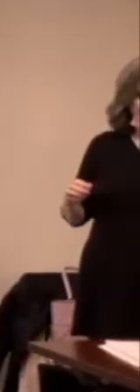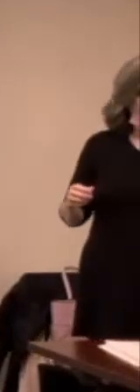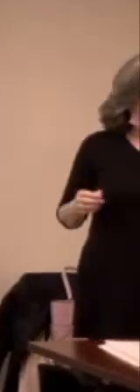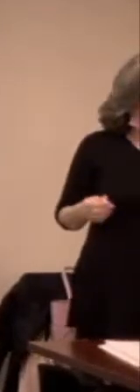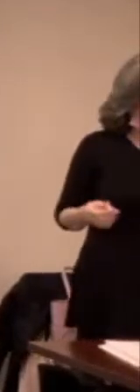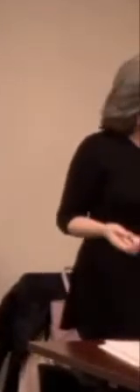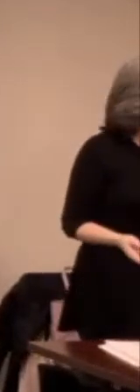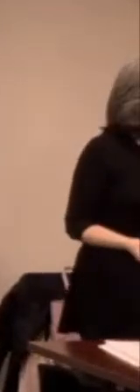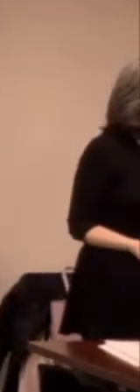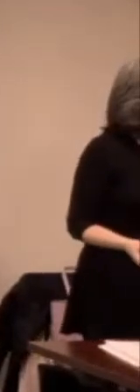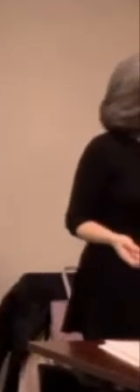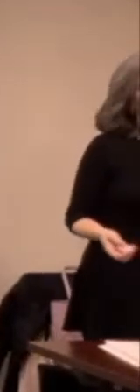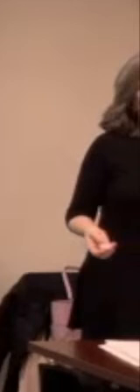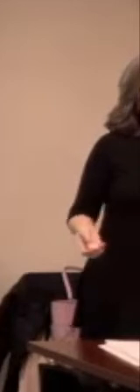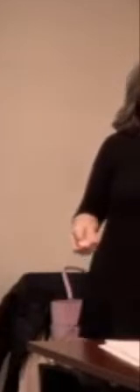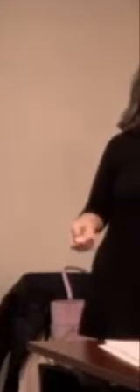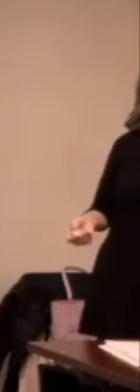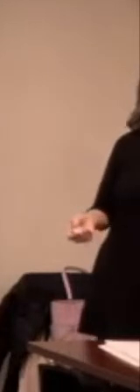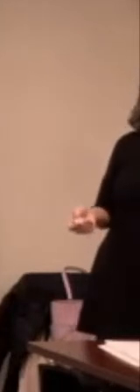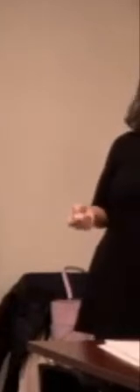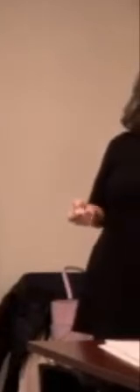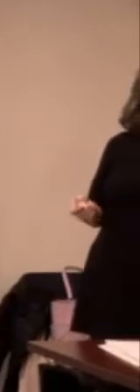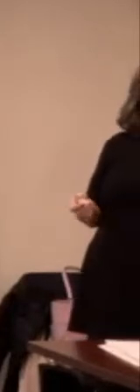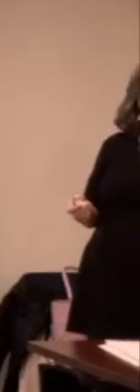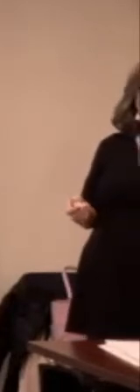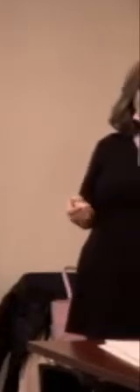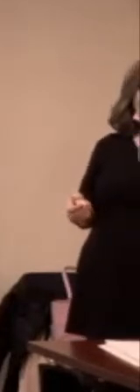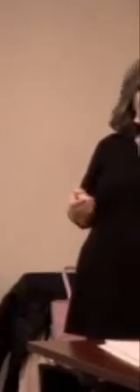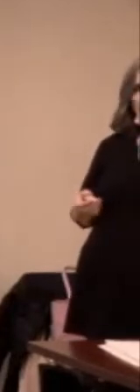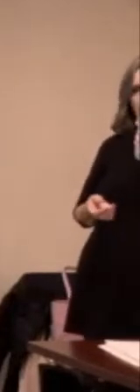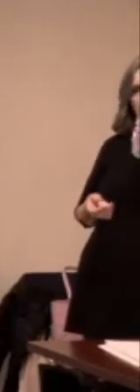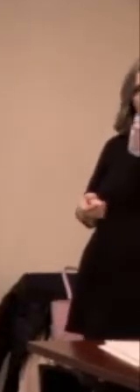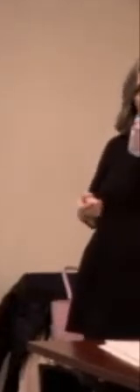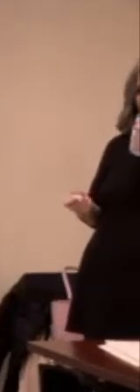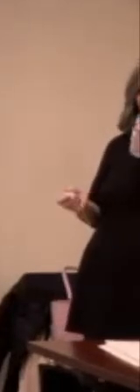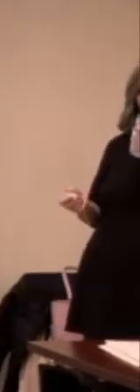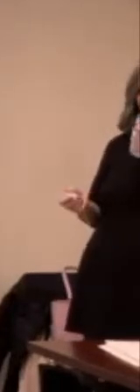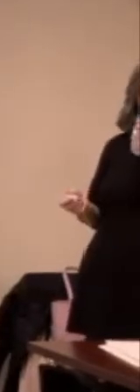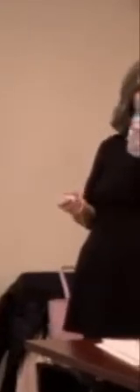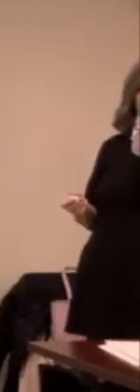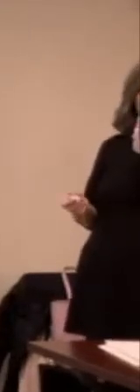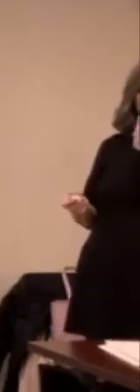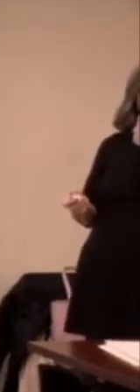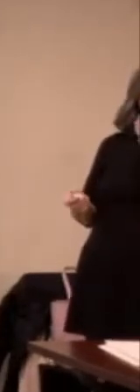Of course, I still brought my ASL bingo, thinking we'd play a game, but it's hard to do that with people at home, so I'll have to be more. How do you